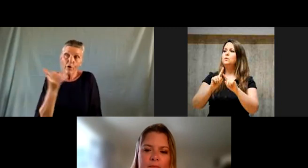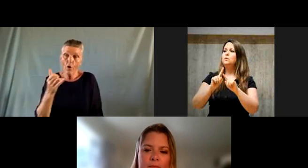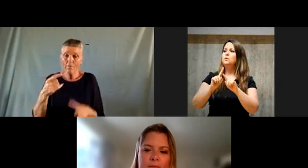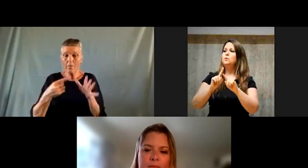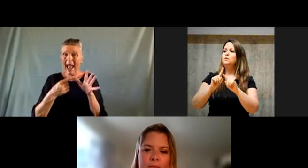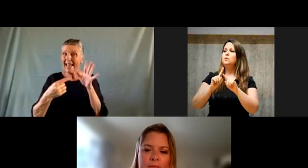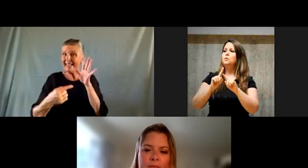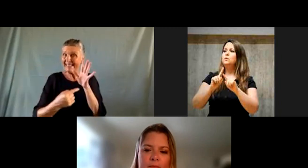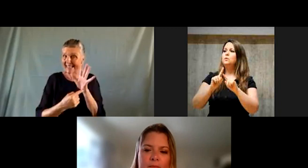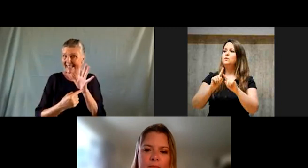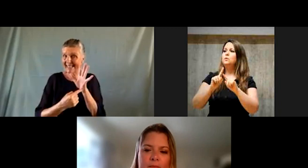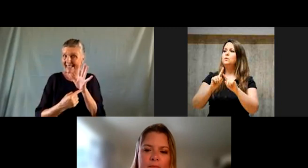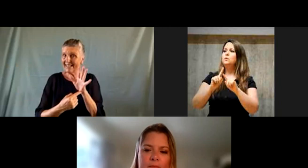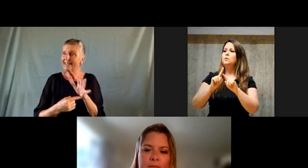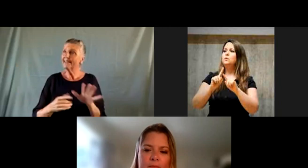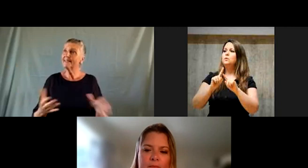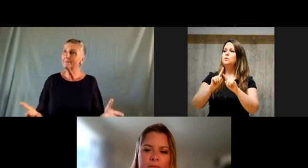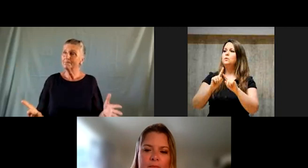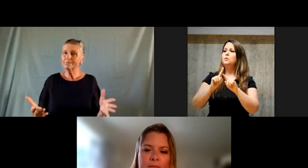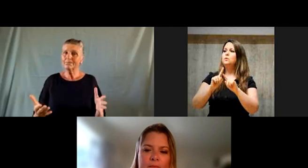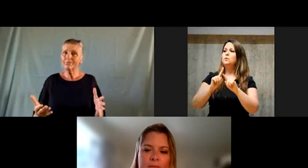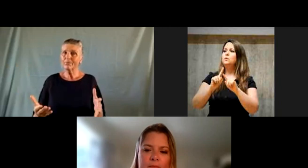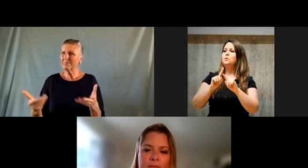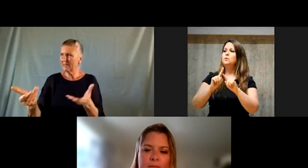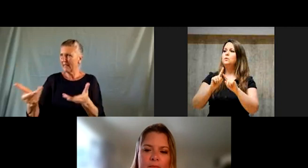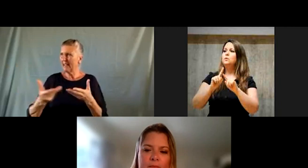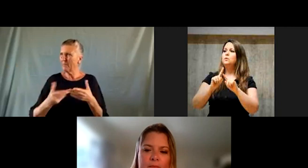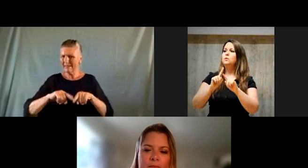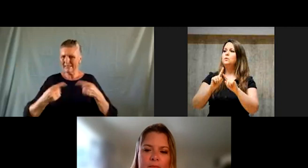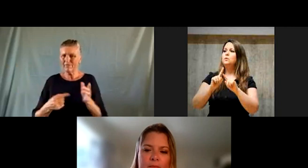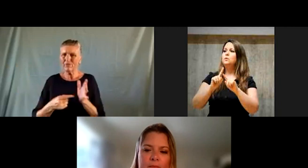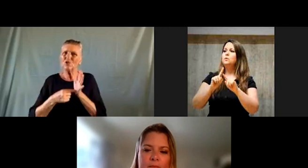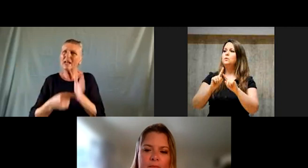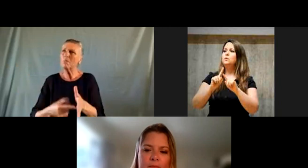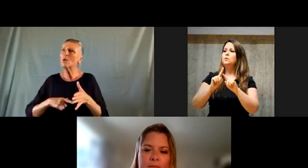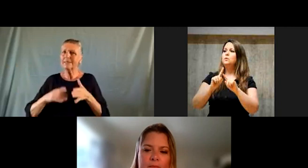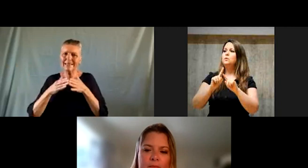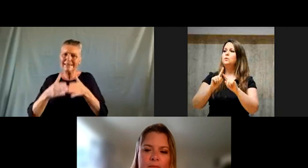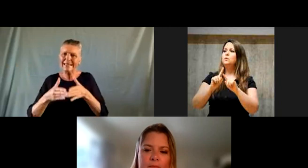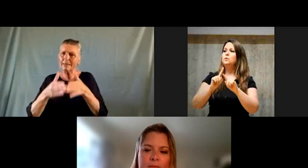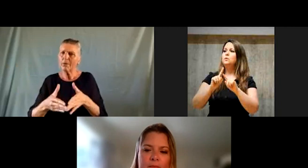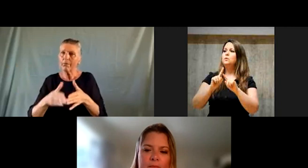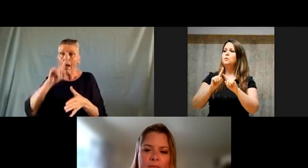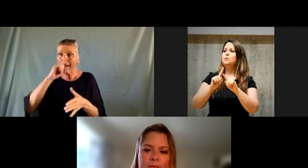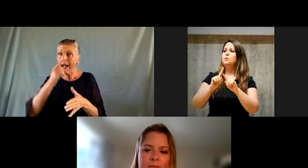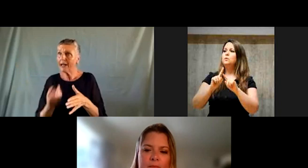should take another kind of transport because the ferry were not accessible for wheelchairs.